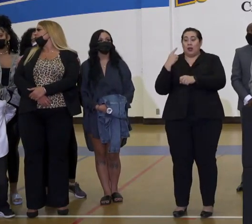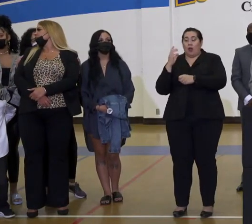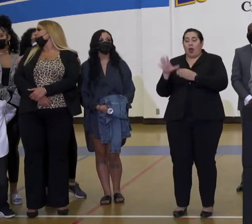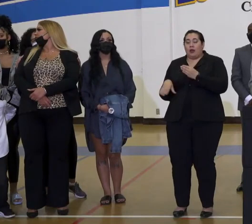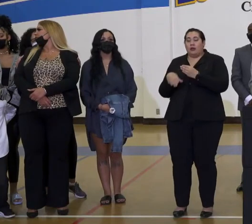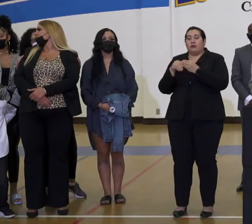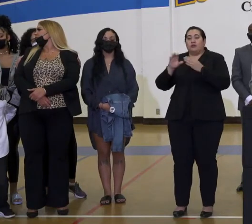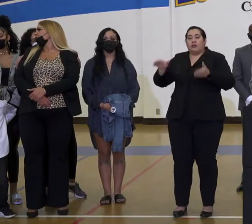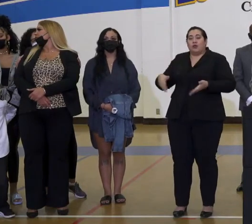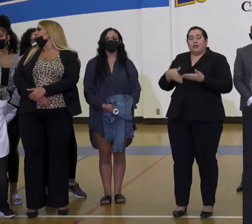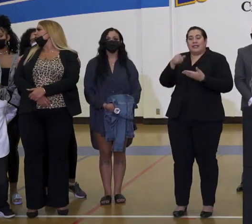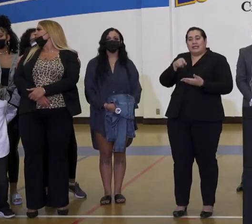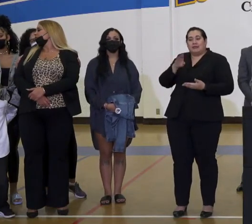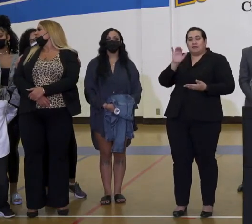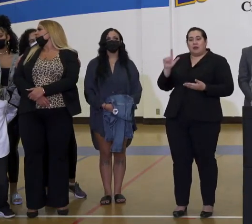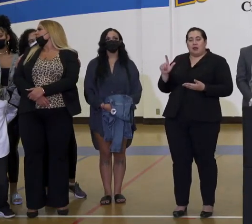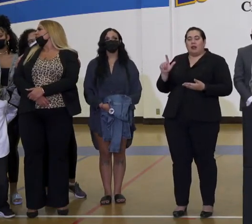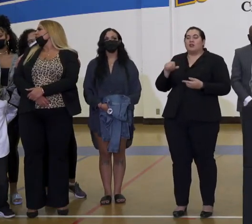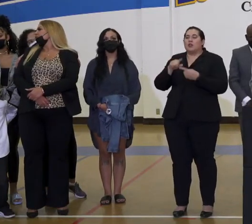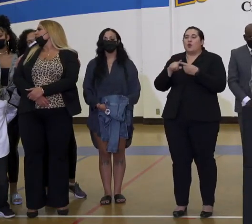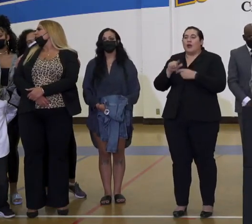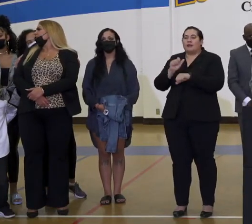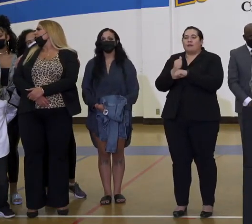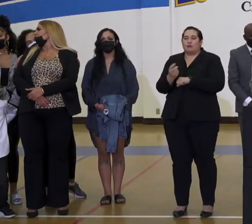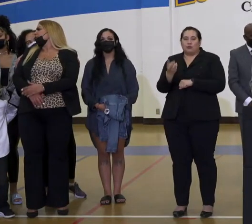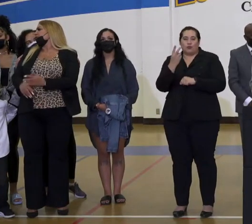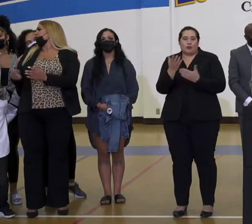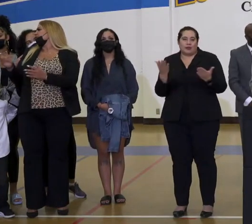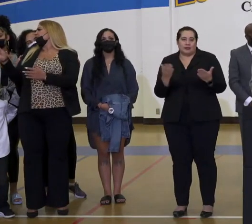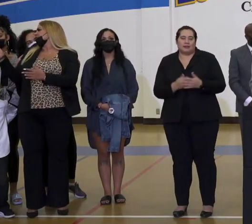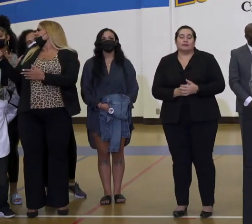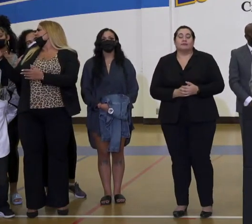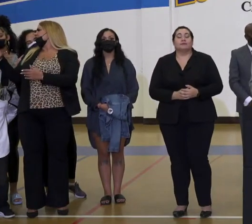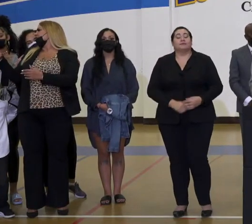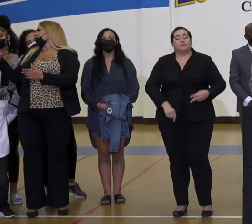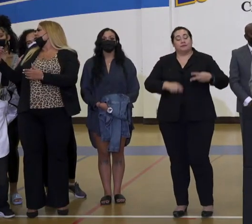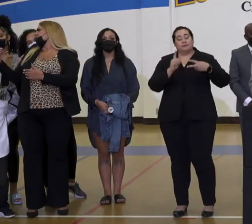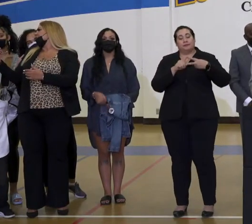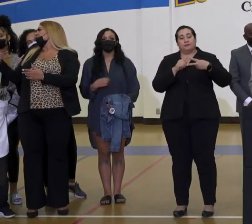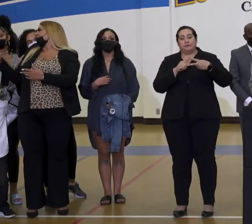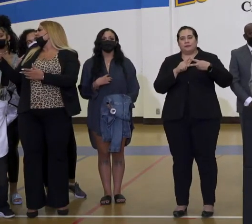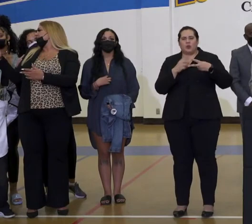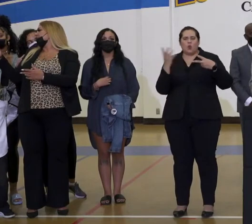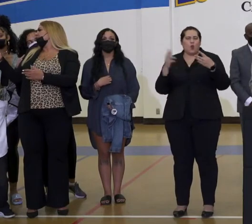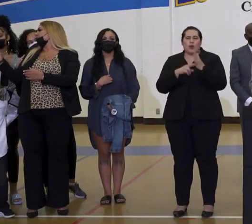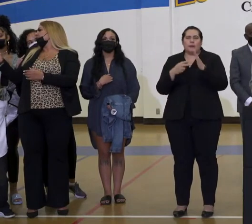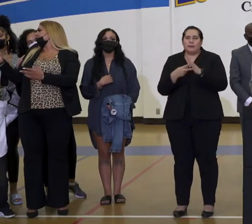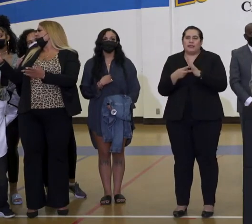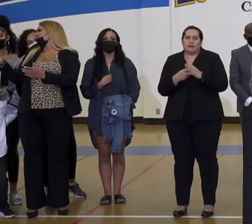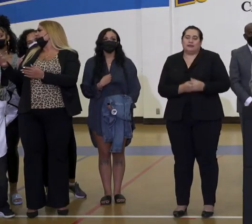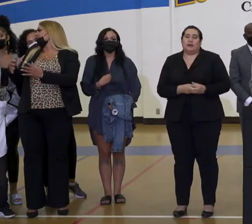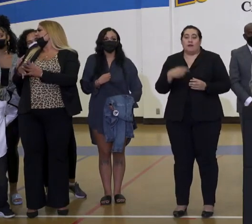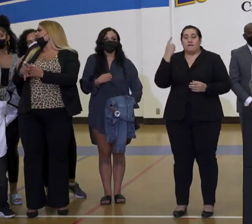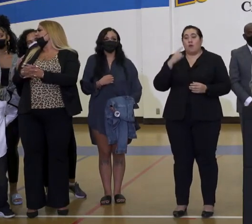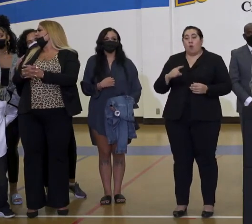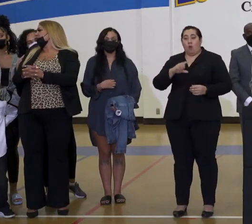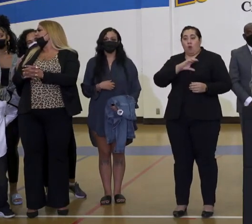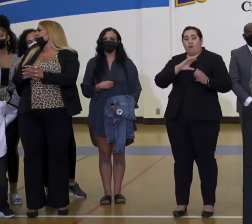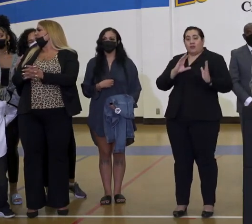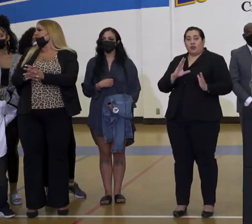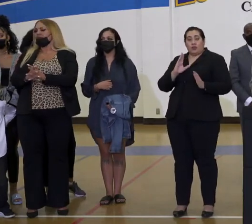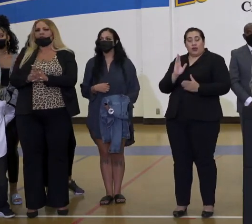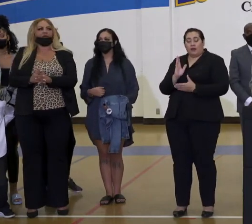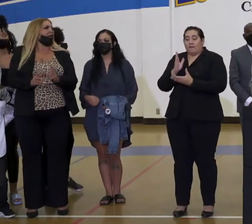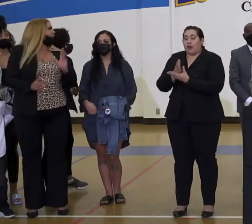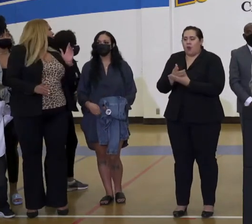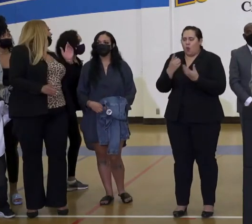Bill 1022 to establish 2 things. 1, what it means for a peace officer to intervene